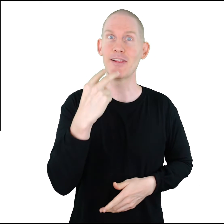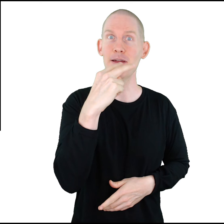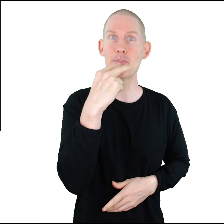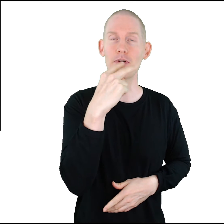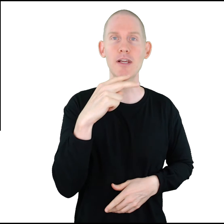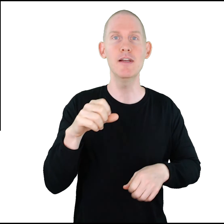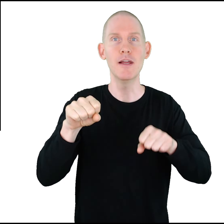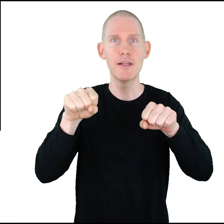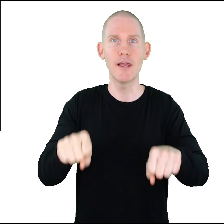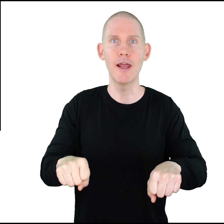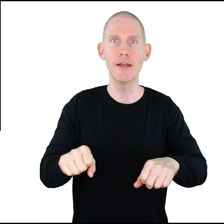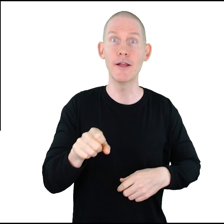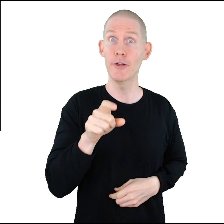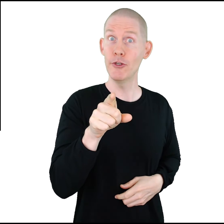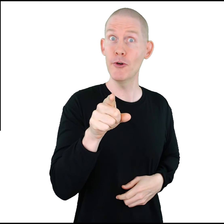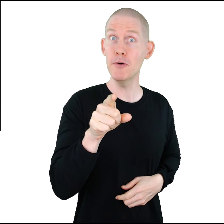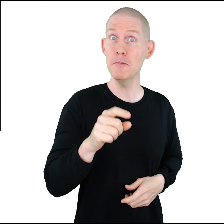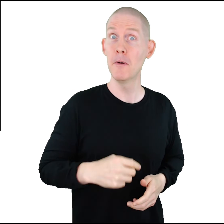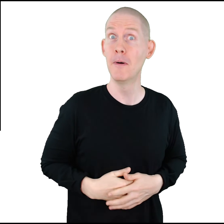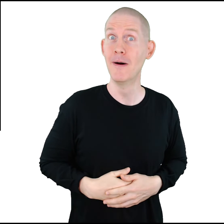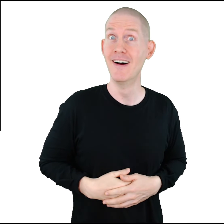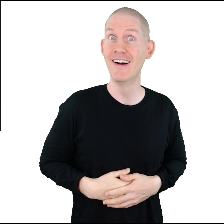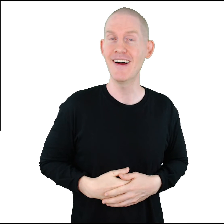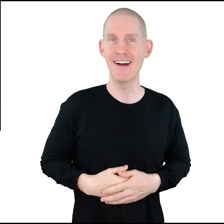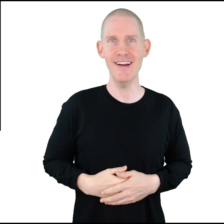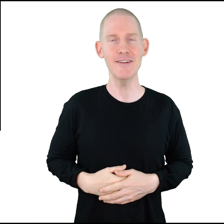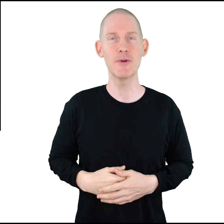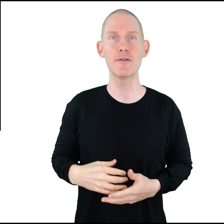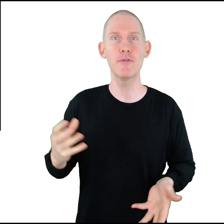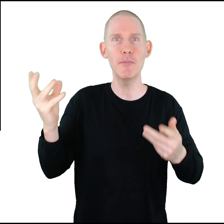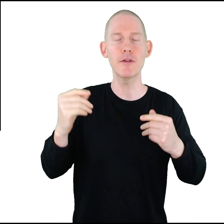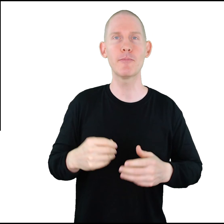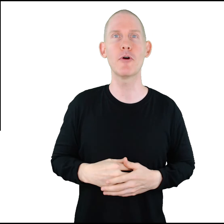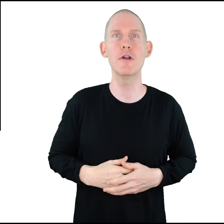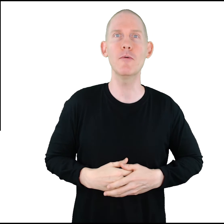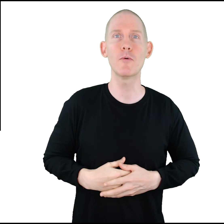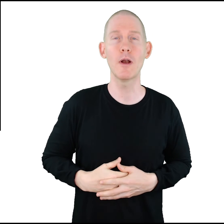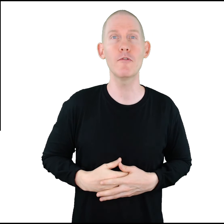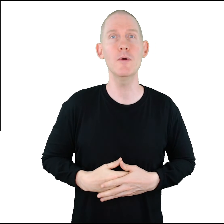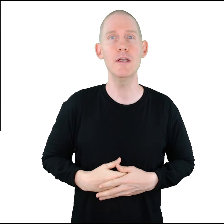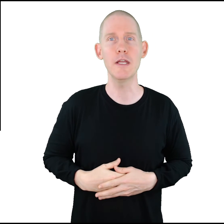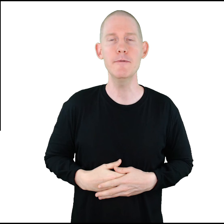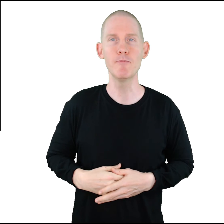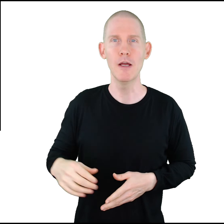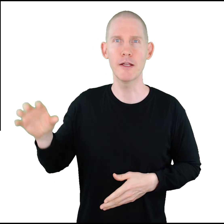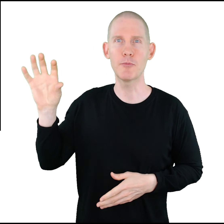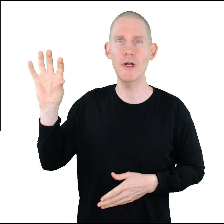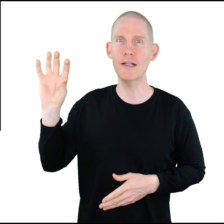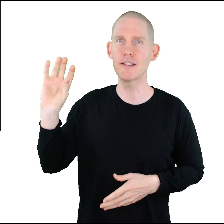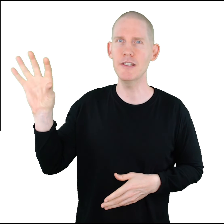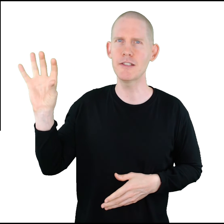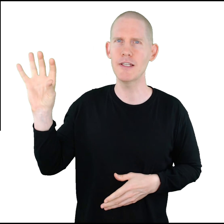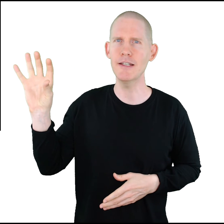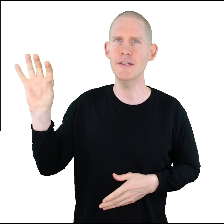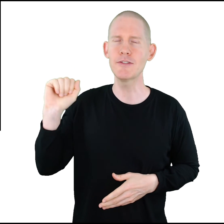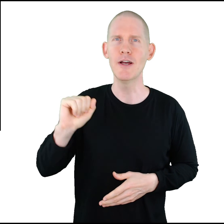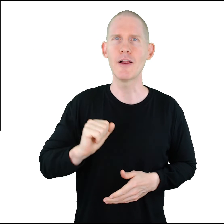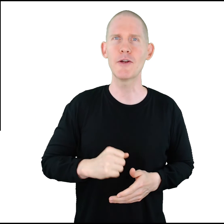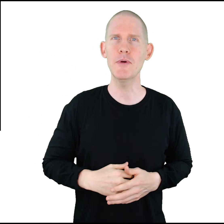Lip read. Can you. We can flip out the pronoun whenever we need. Let's practice this sentence a little bit